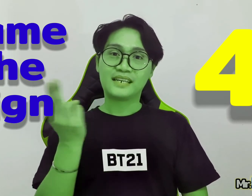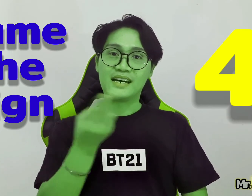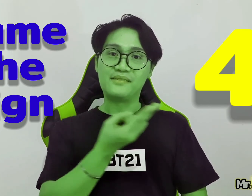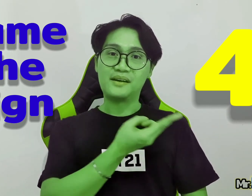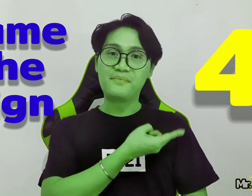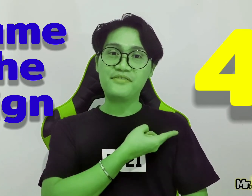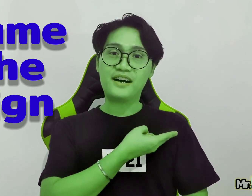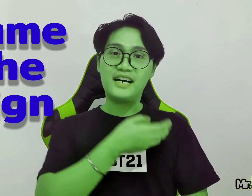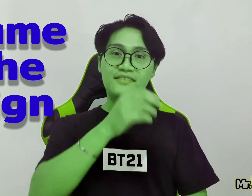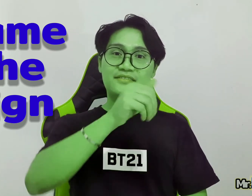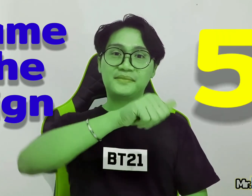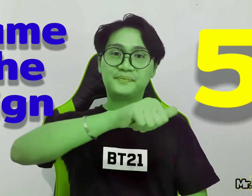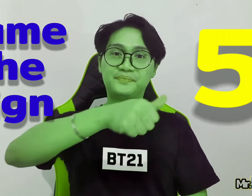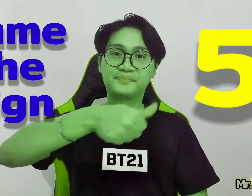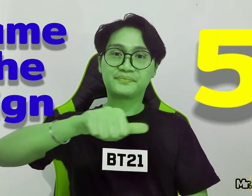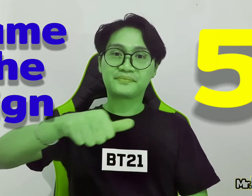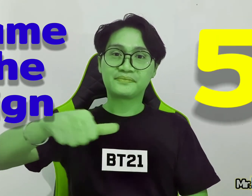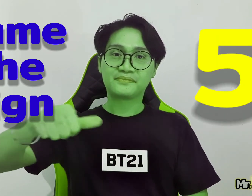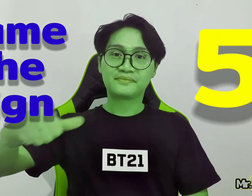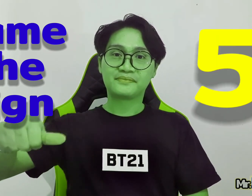And number 5.